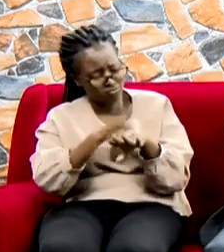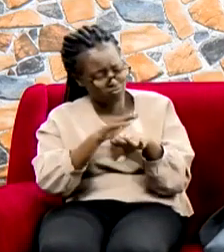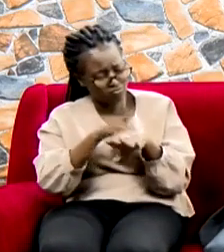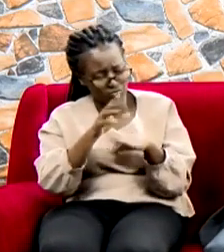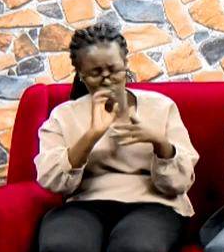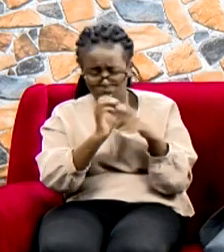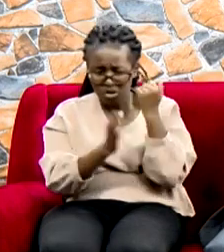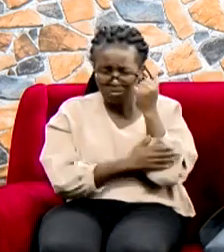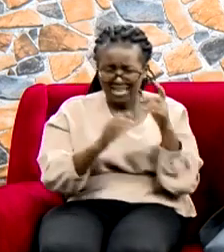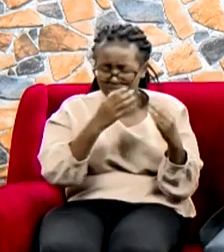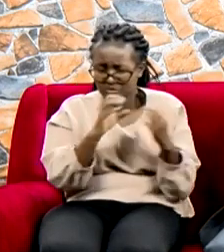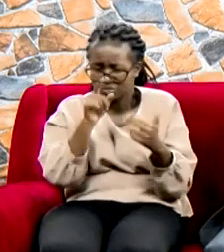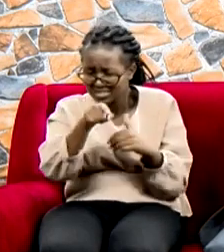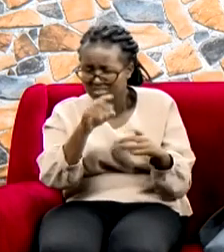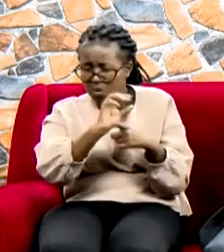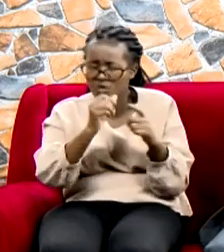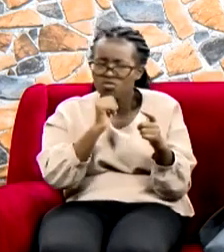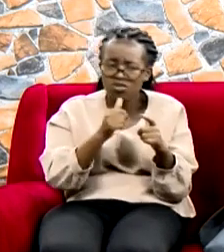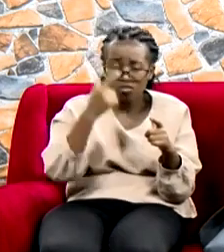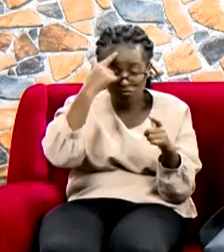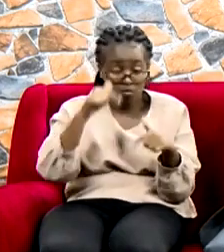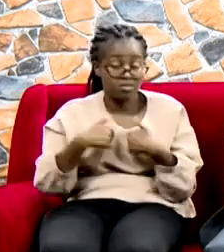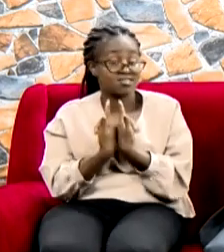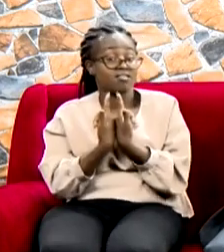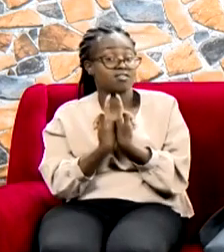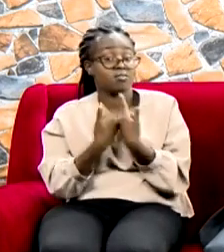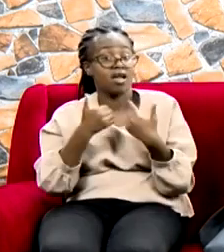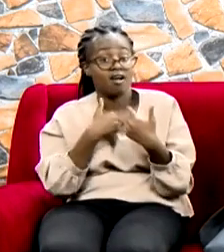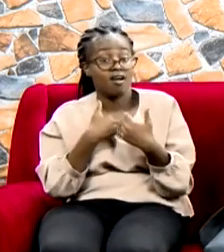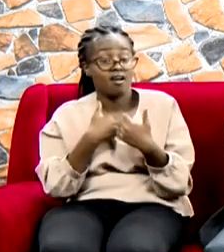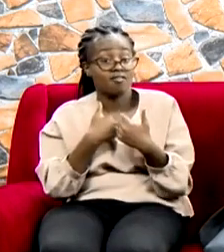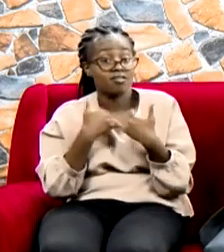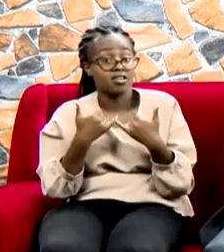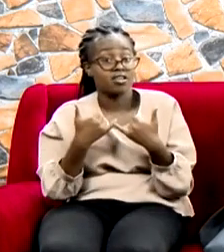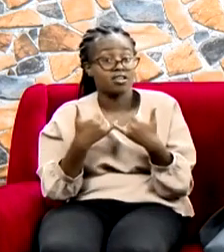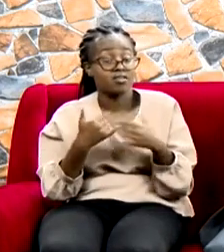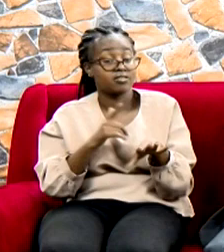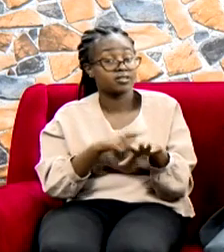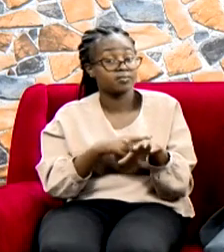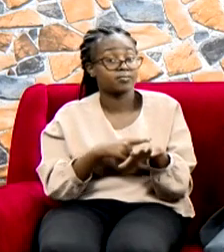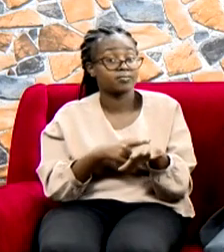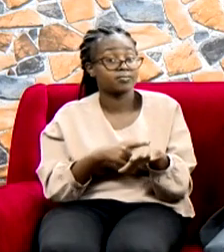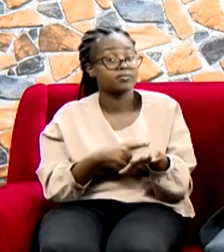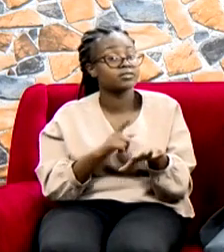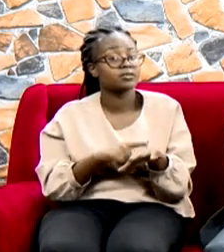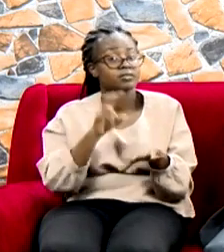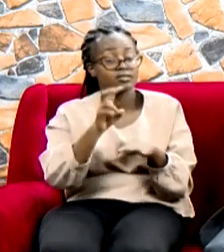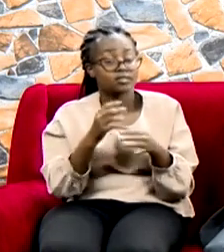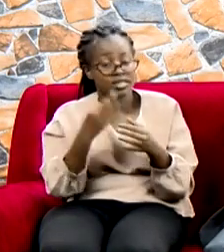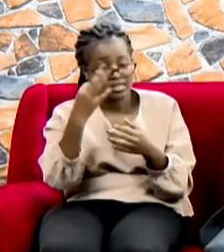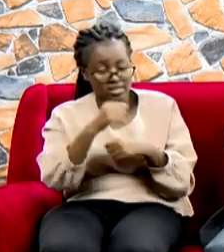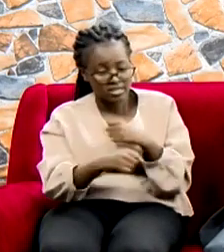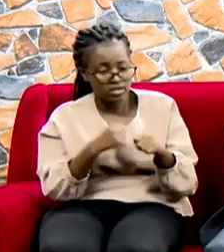this if I was to rate? But sometimes I always say, like, for me, I'm having even right now a hard time when I see a 3-year-old